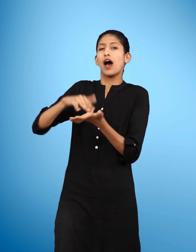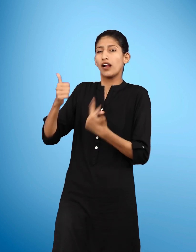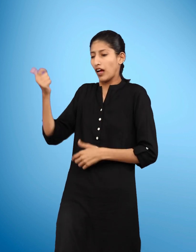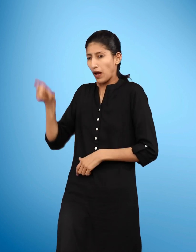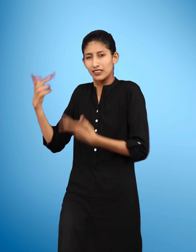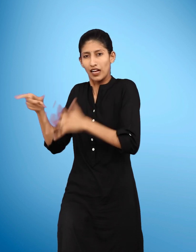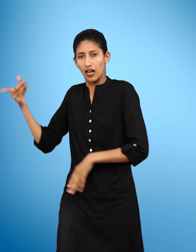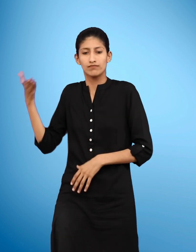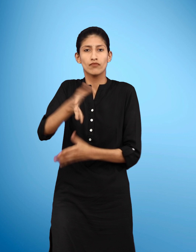robbers.